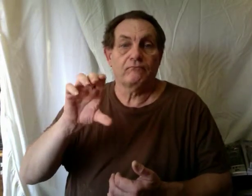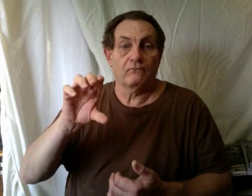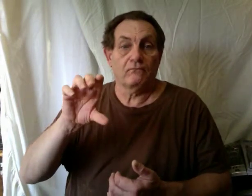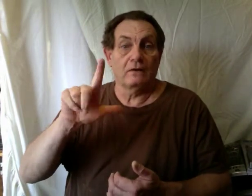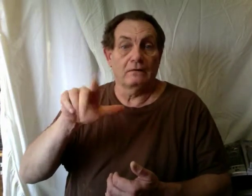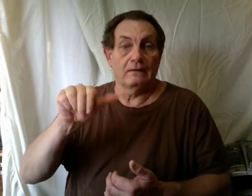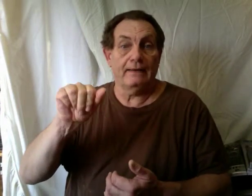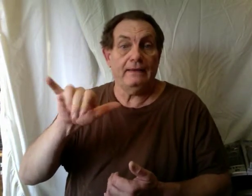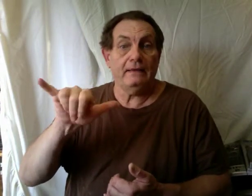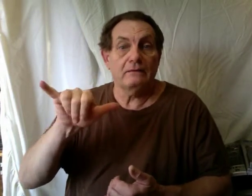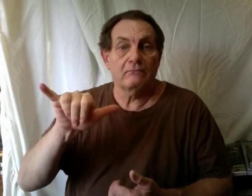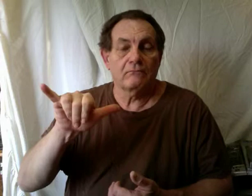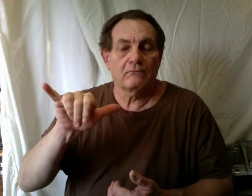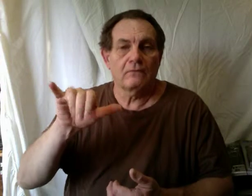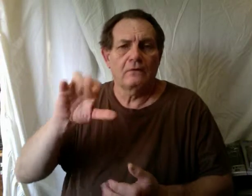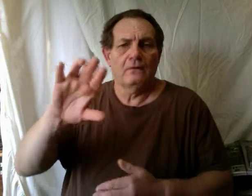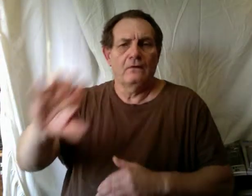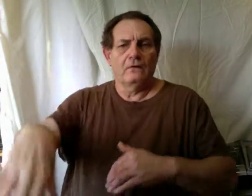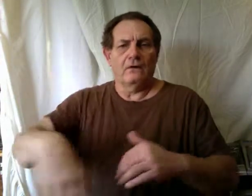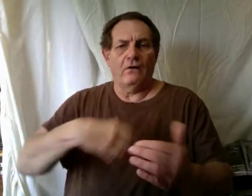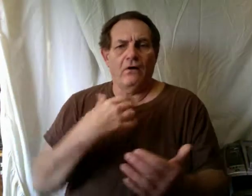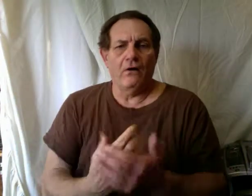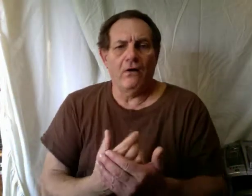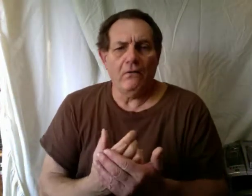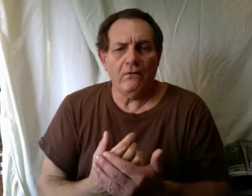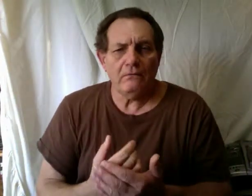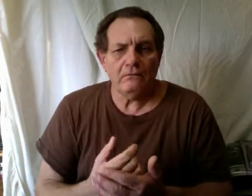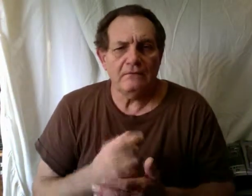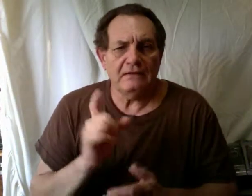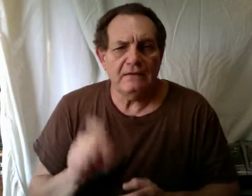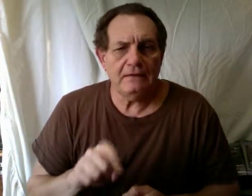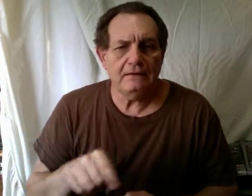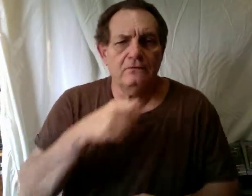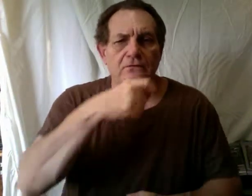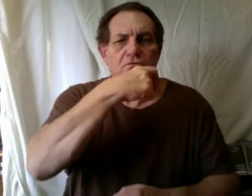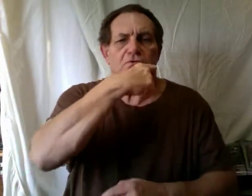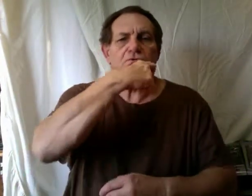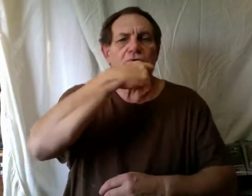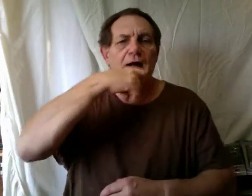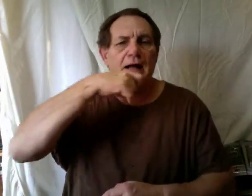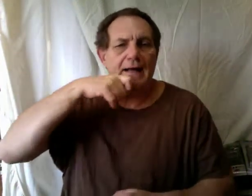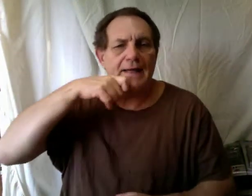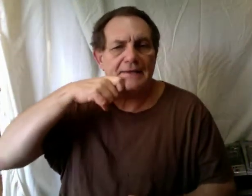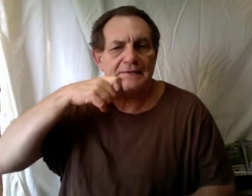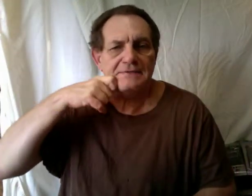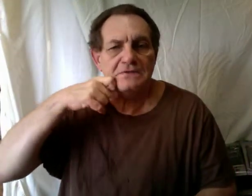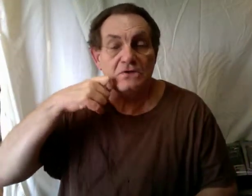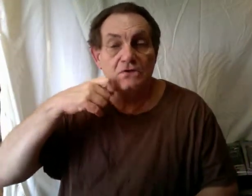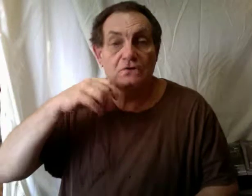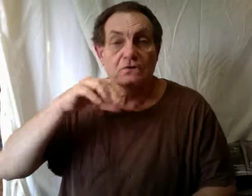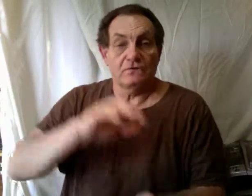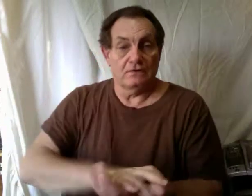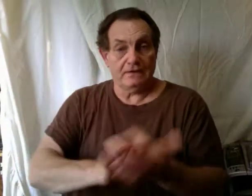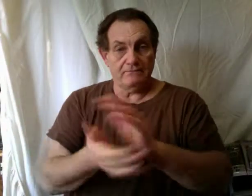clay, all need dry. So they can